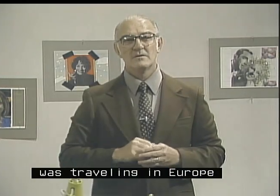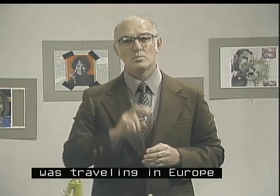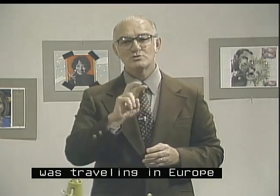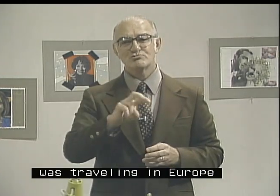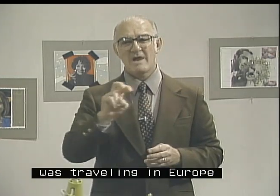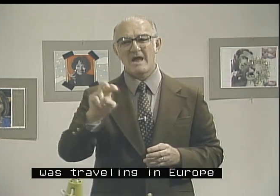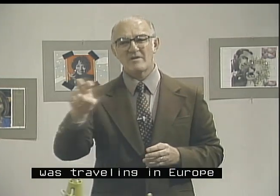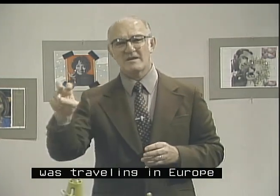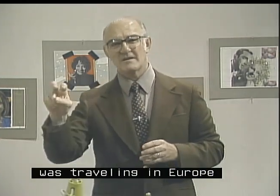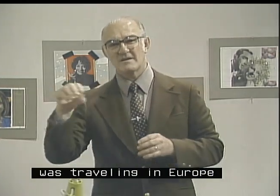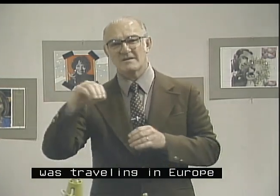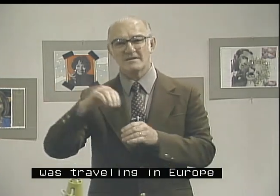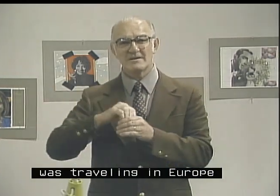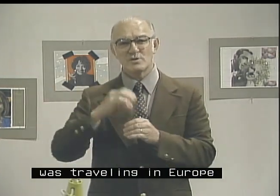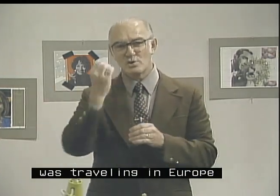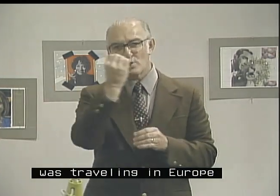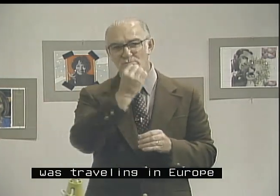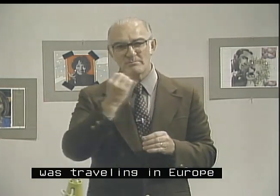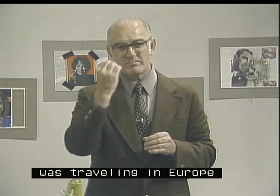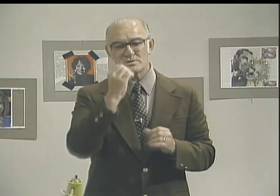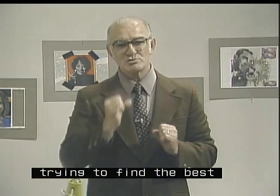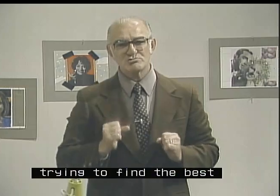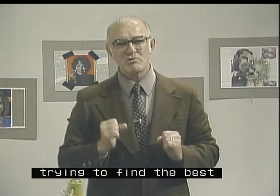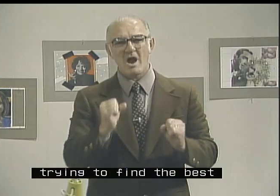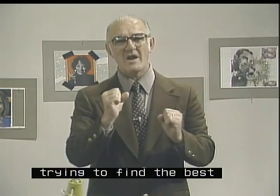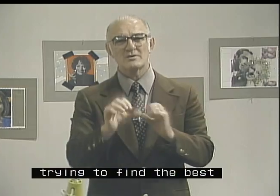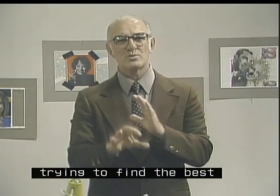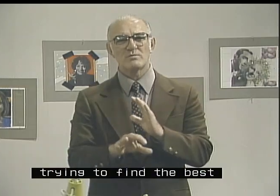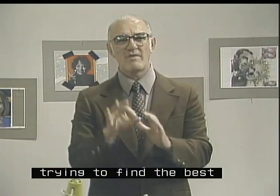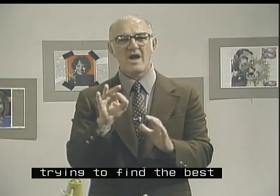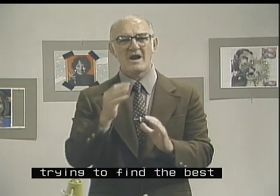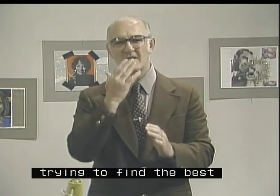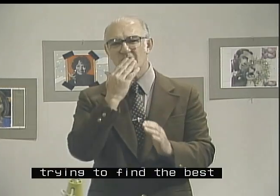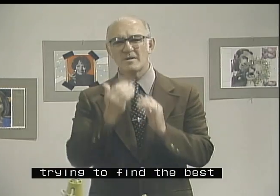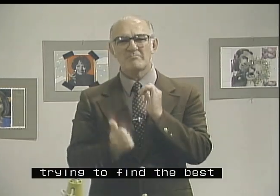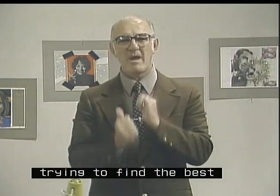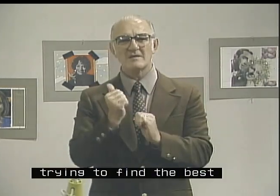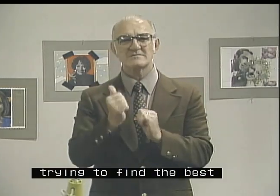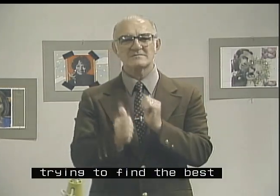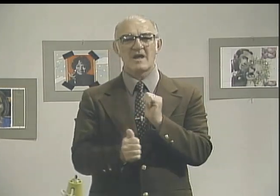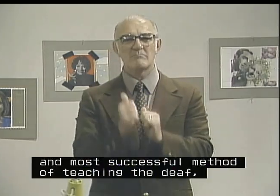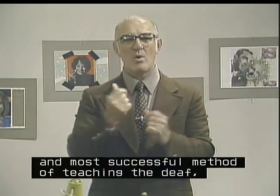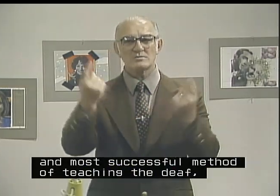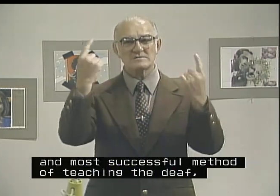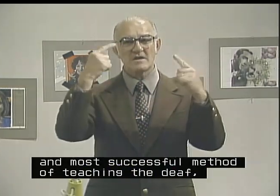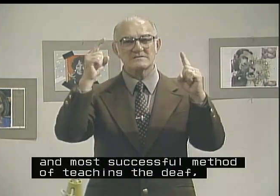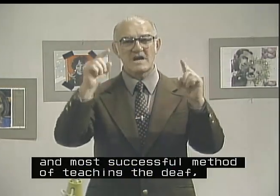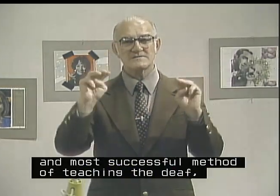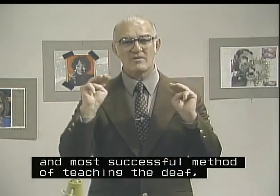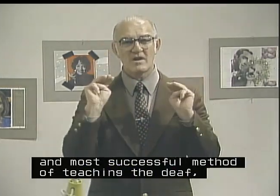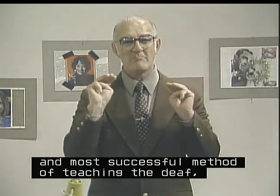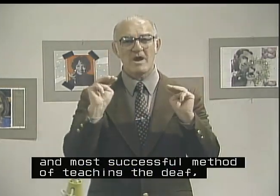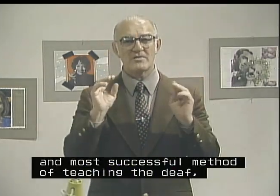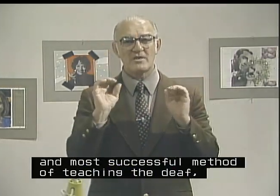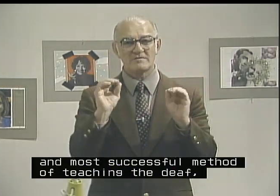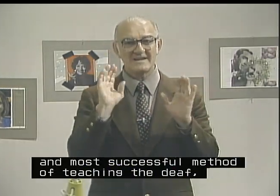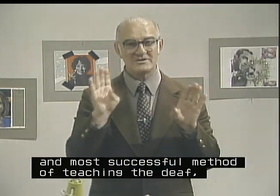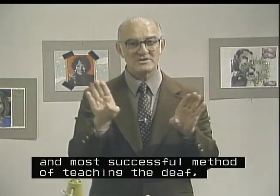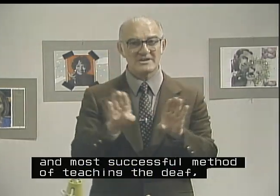was traveling in Europe trying to find the best and most successful method of teaching the